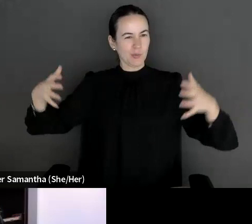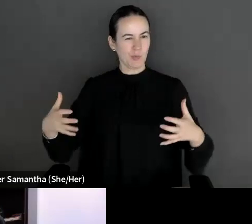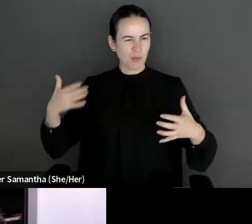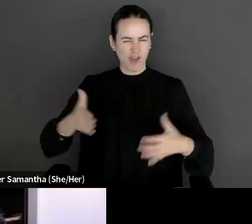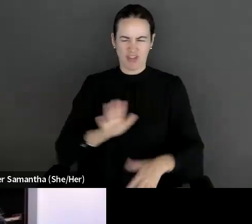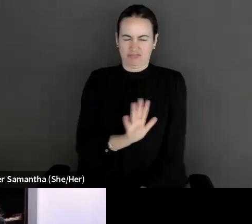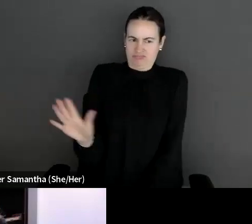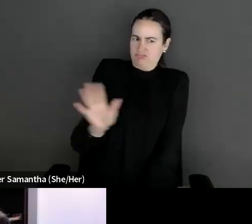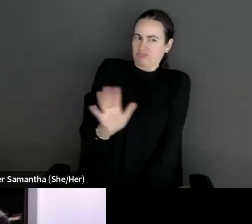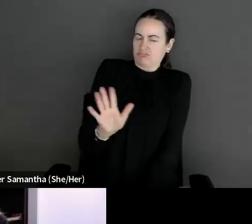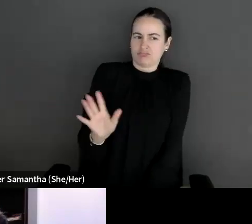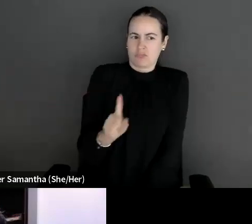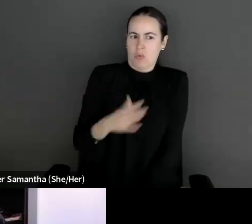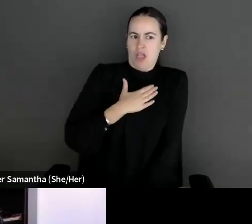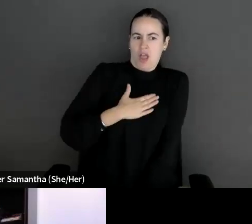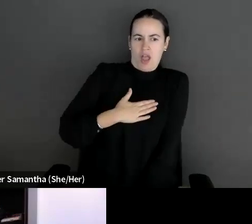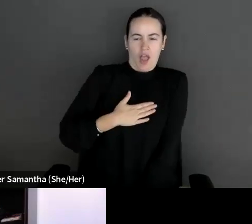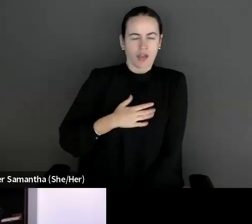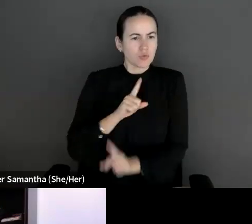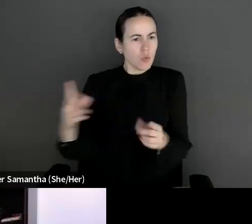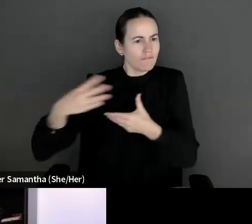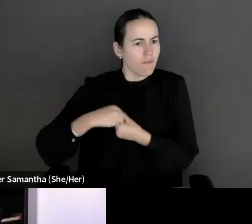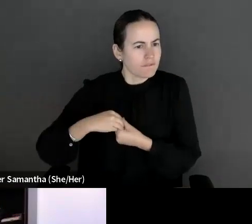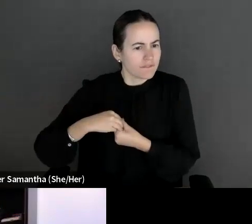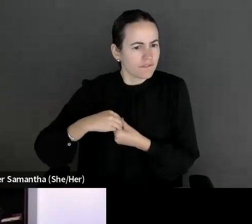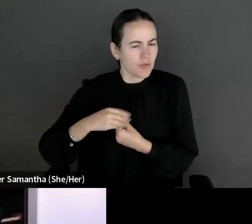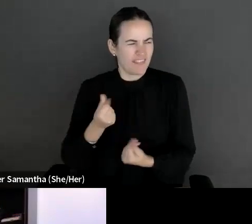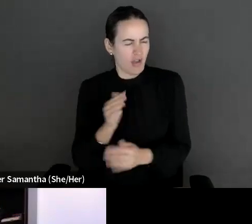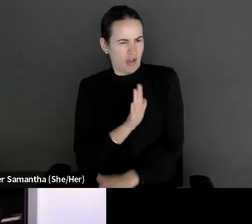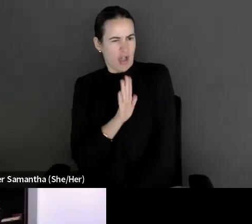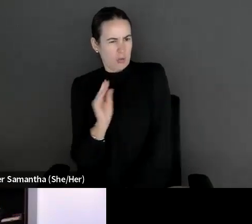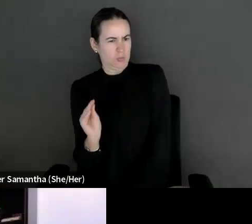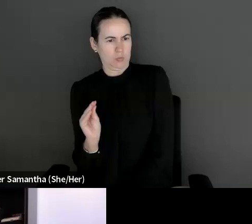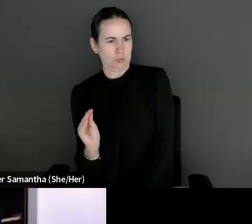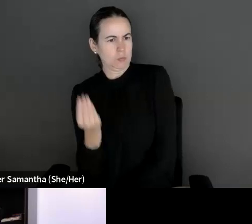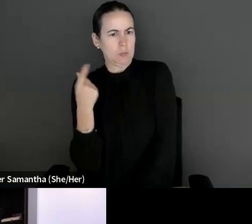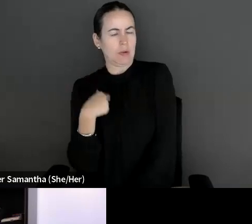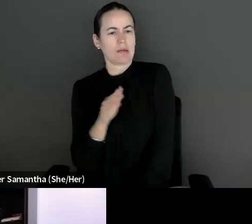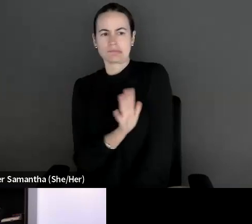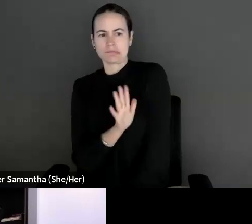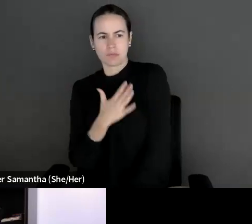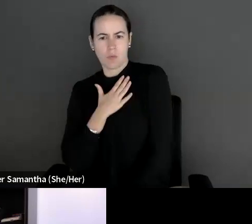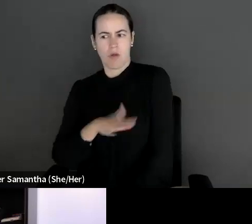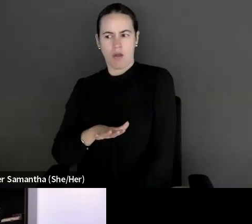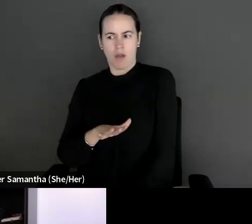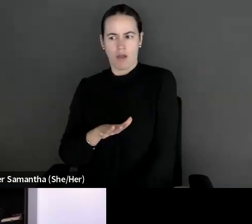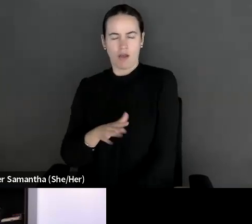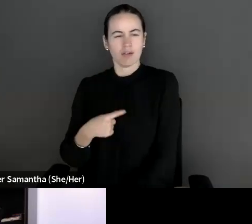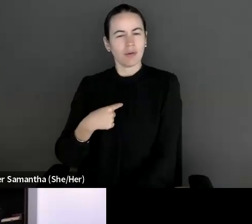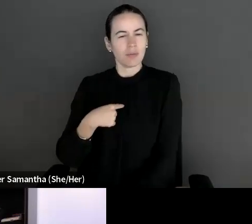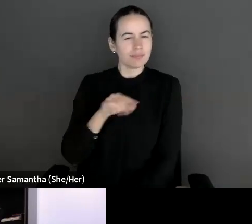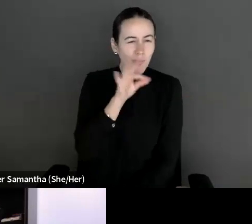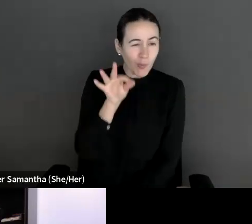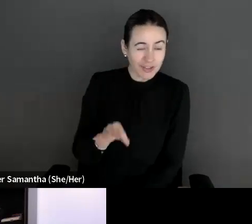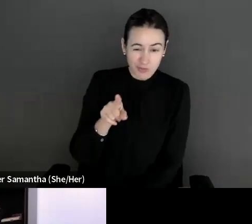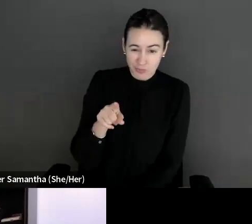they didn't make the scales themselves. So this is something new. I don't want to work with this. So my question is basically whether you have had any such